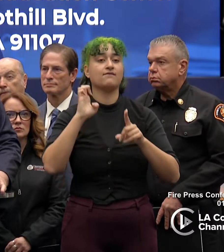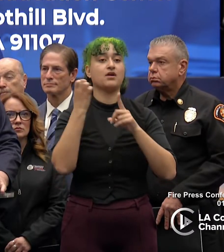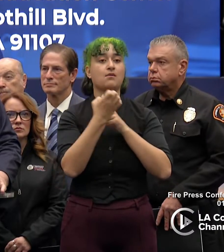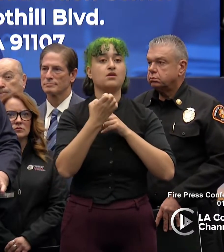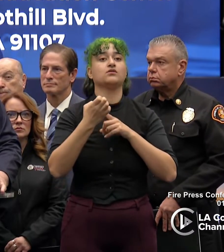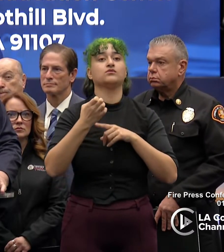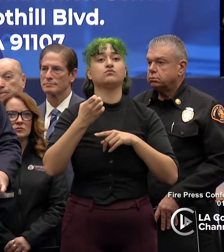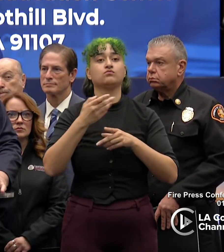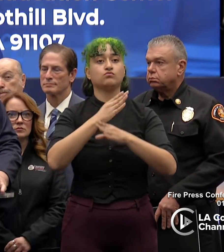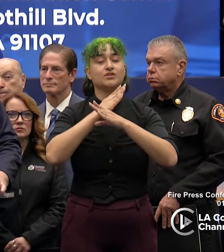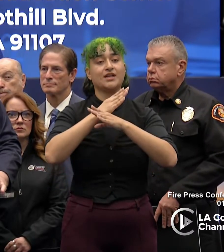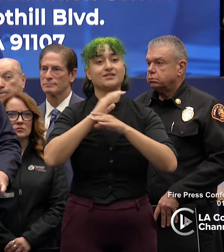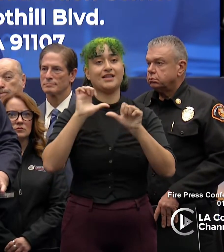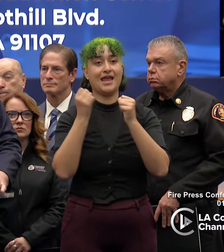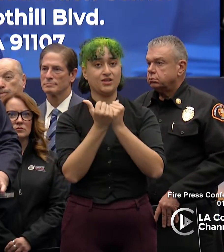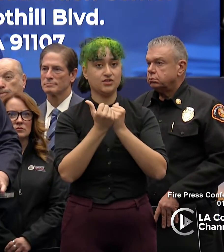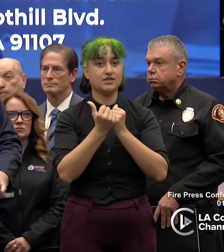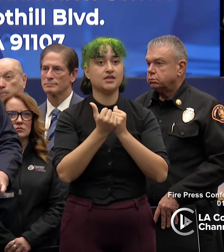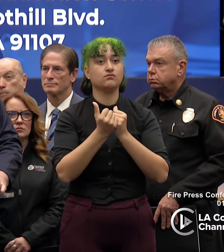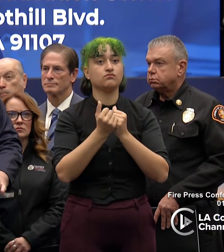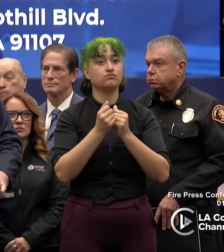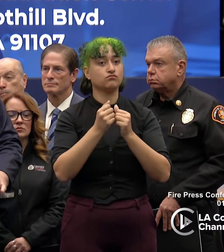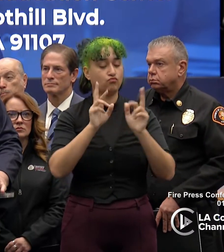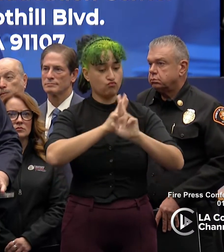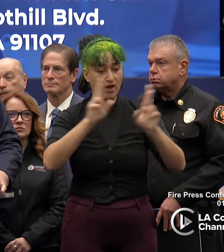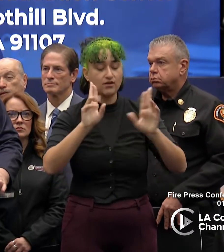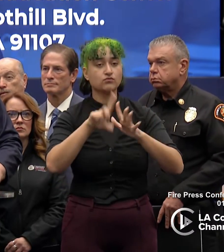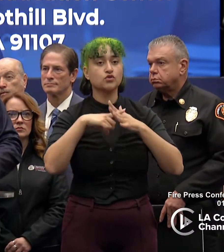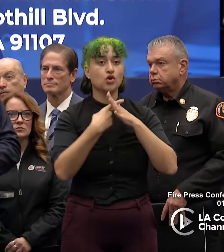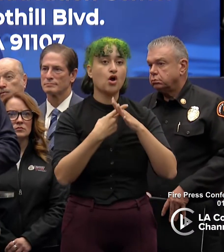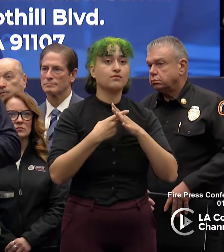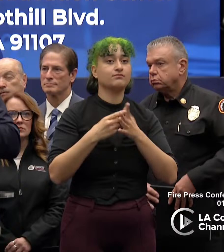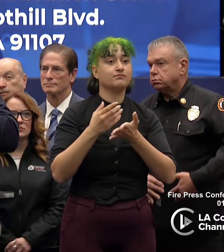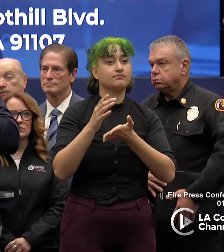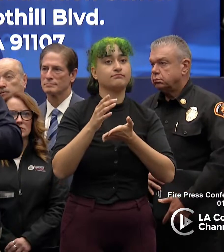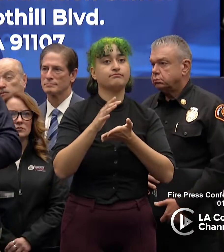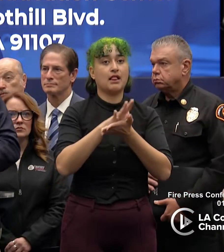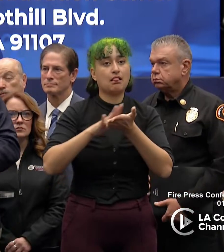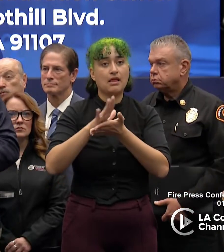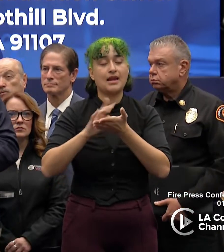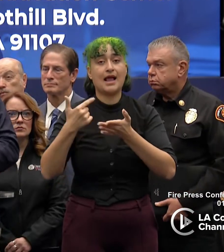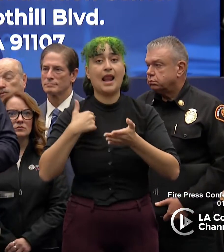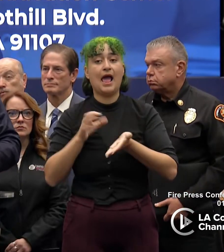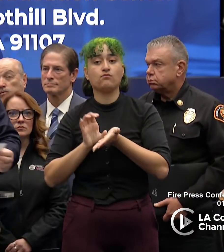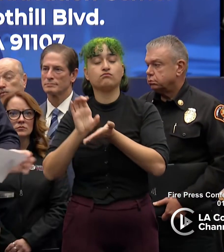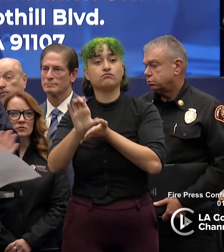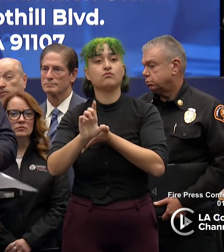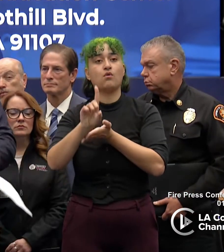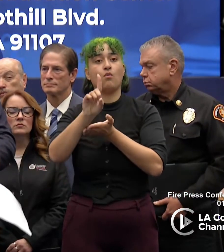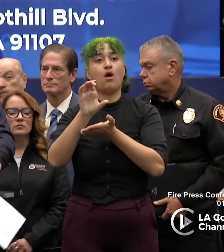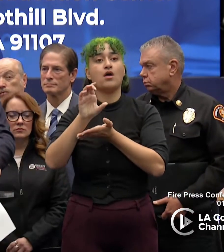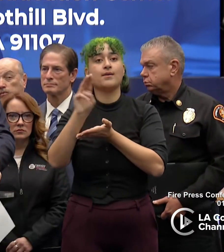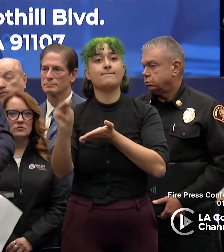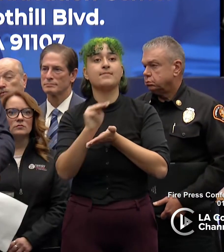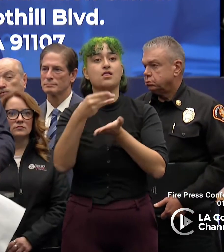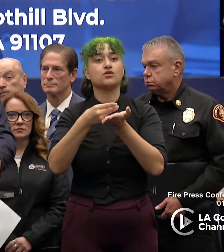Protection Agency to do this, and I've allocated $100 million to go ahead and get this